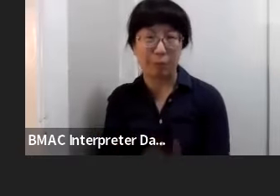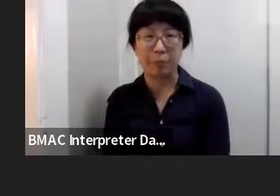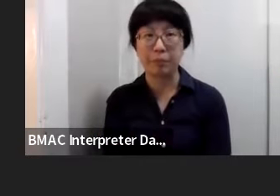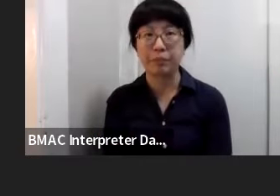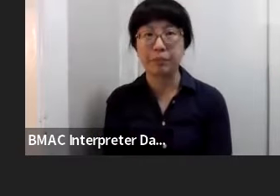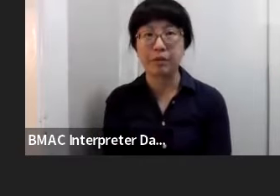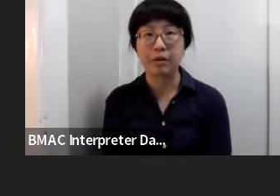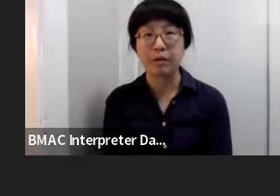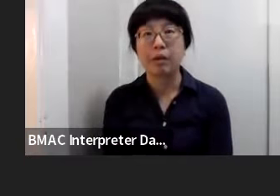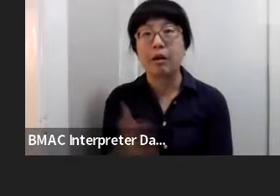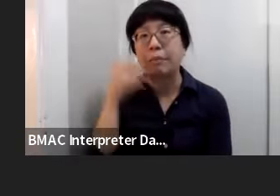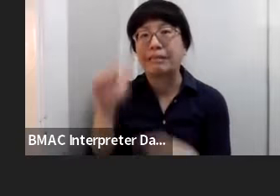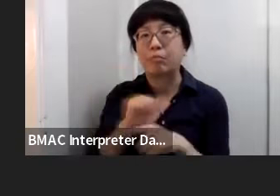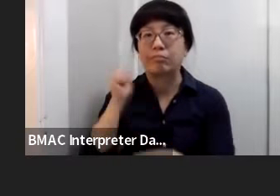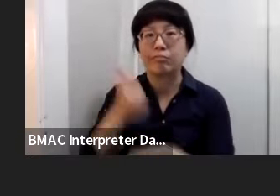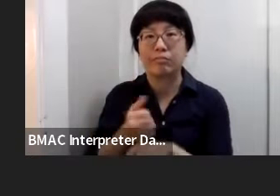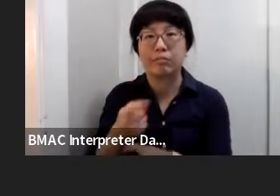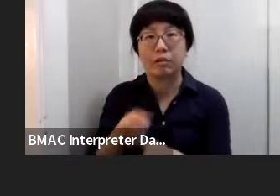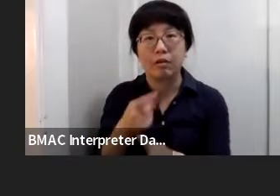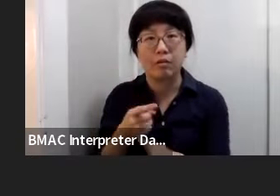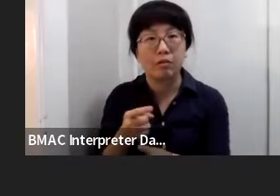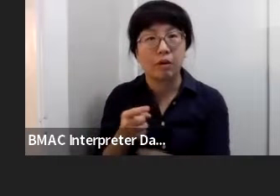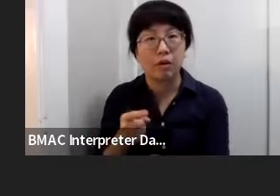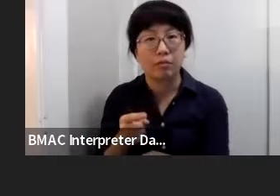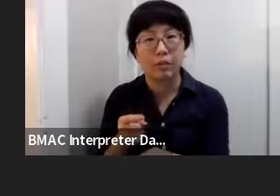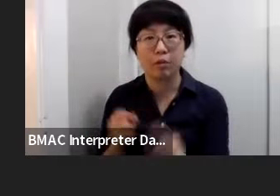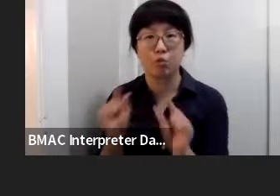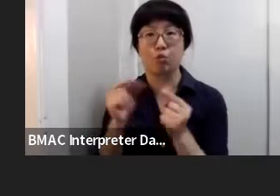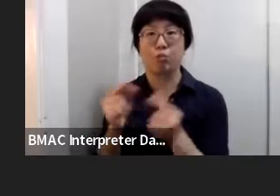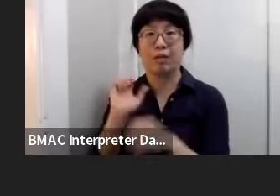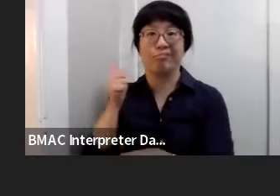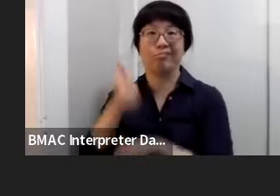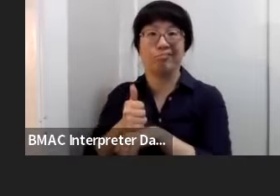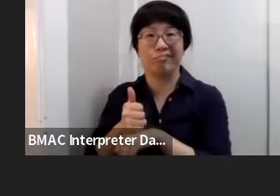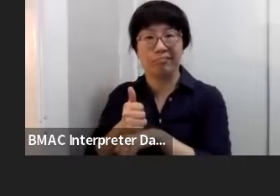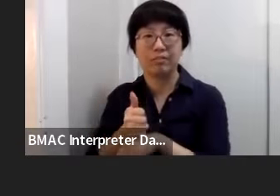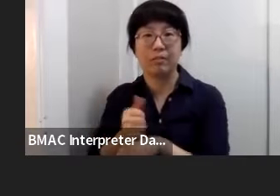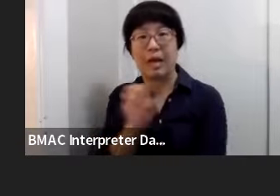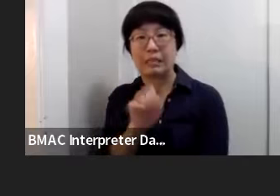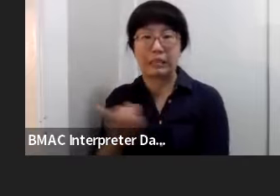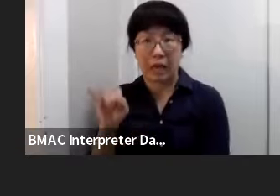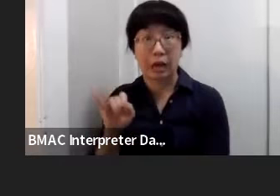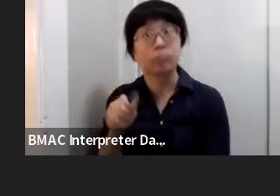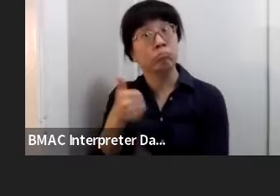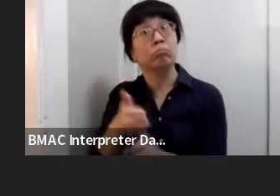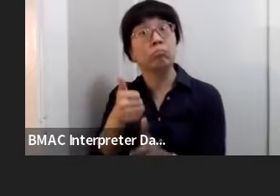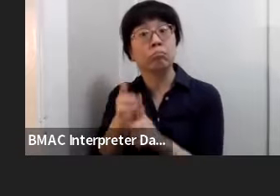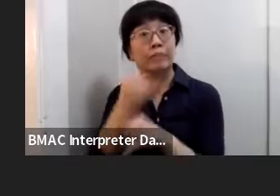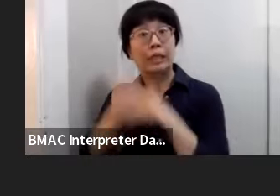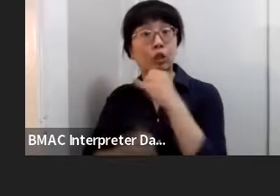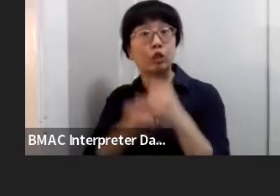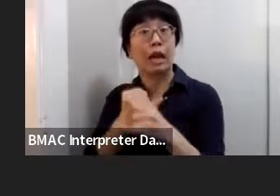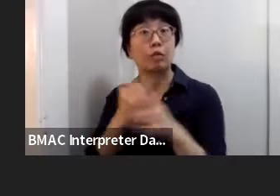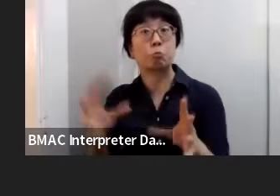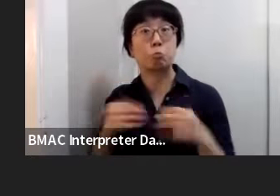as established by UMKC, the institution that created SI. So SI is an internationally recognized program, and it was